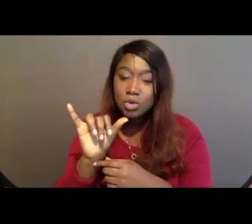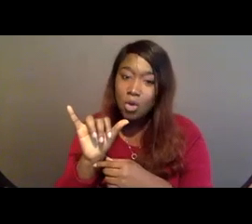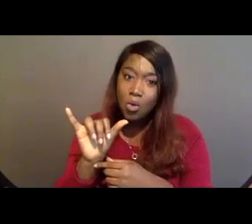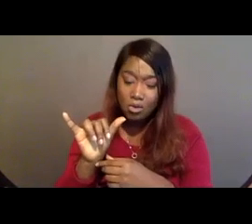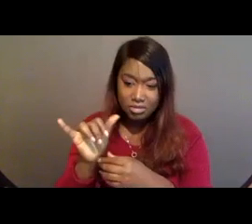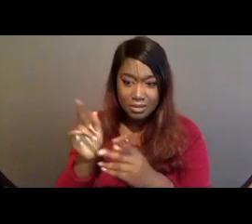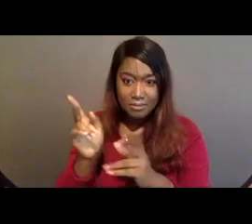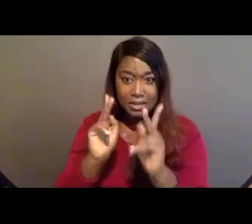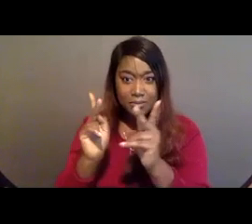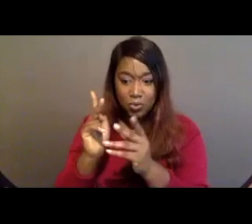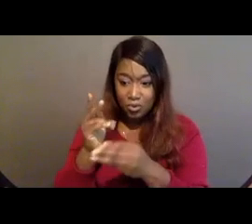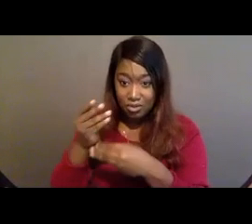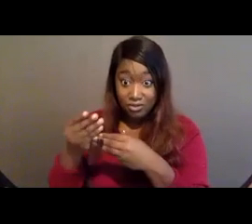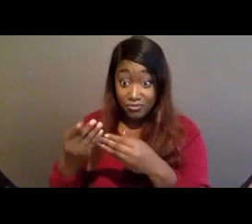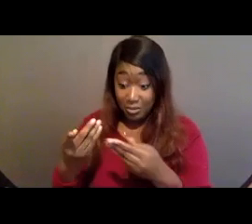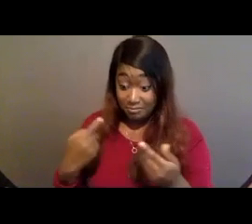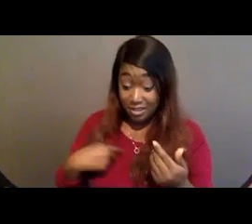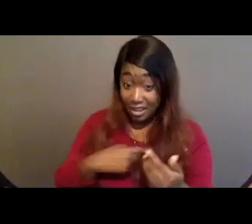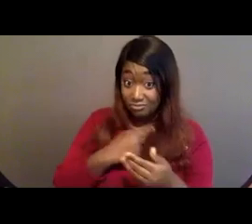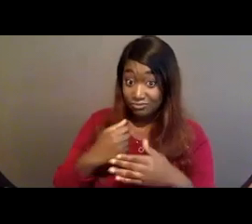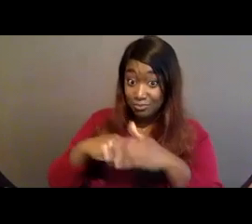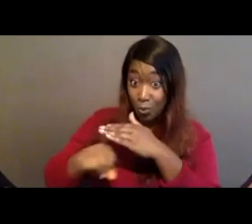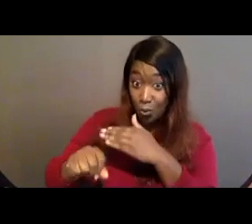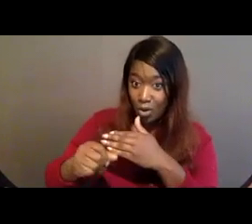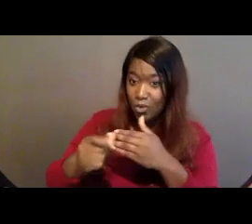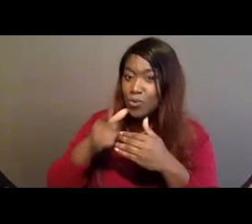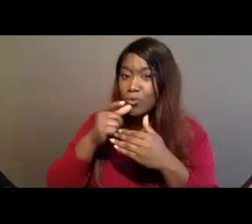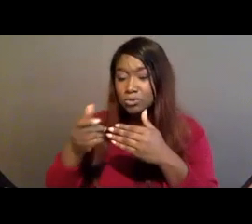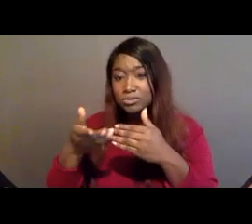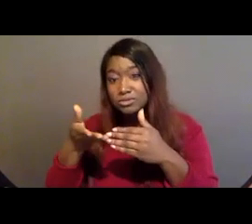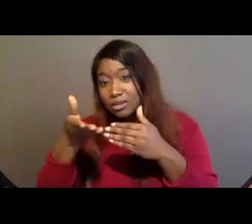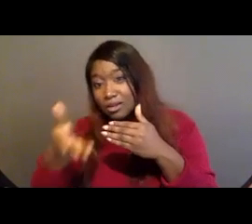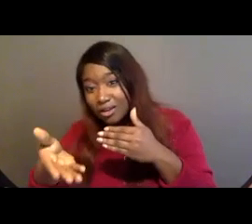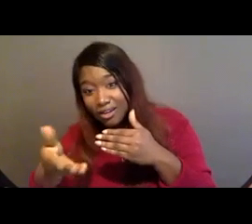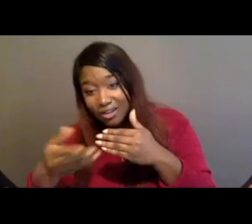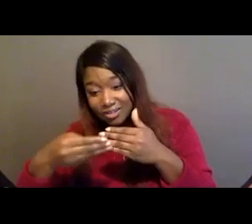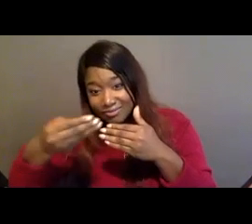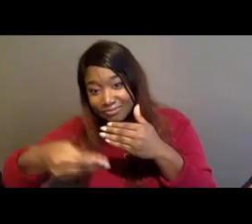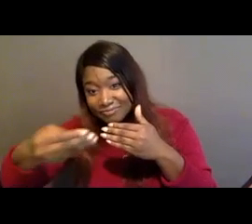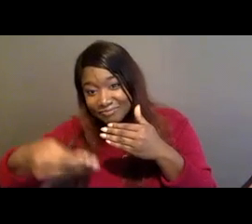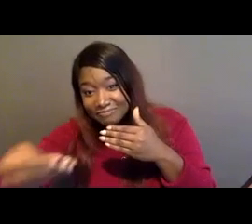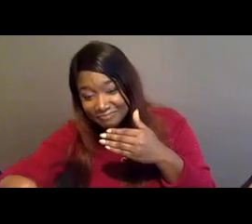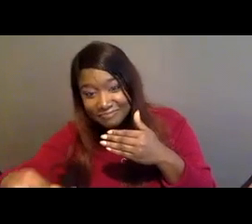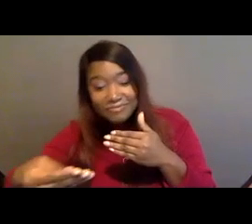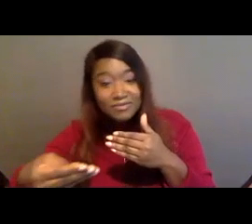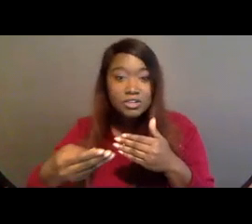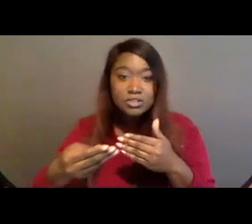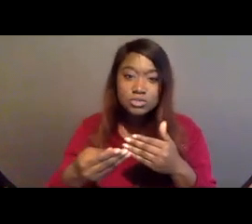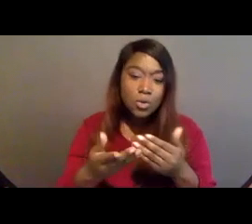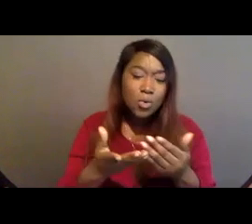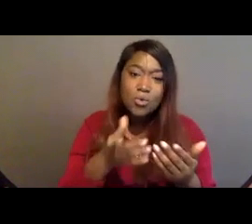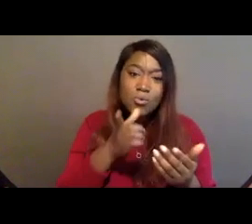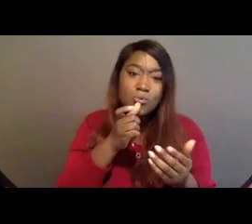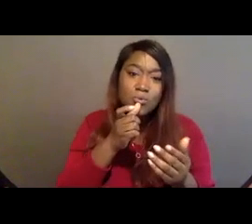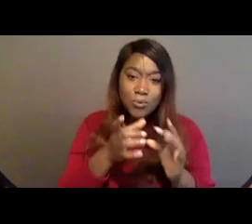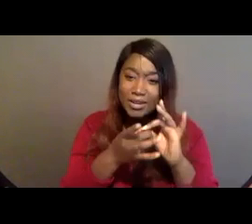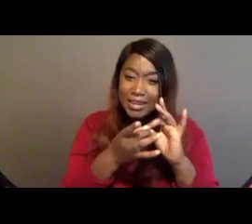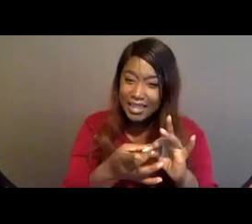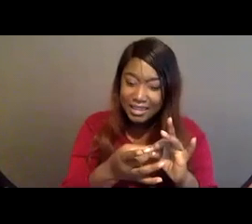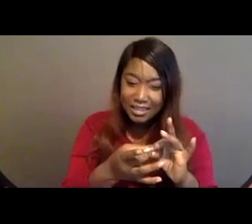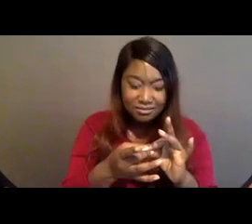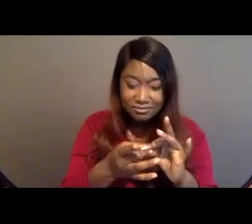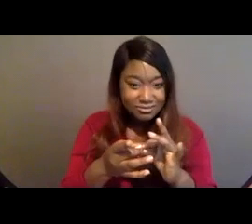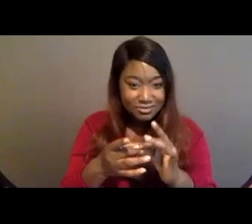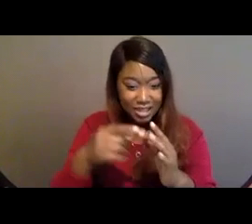right? Relatives, like who are we related to? What are these relations and relationships? And then